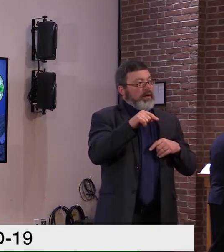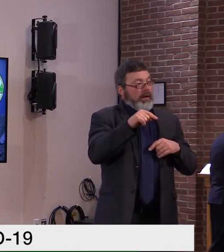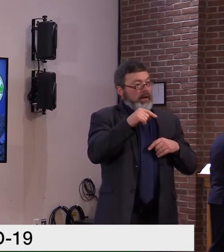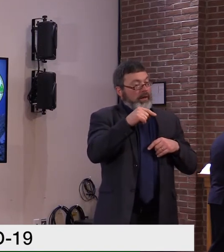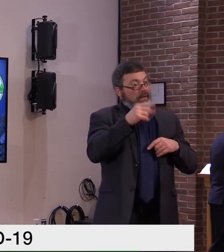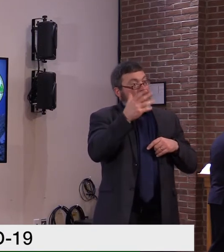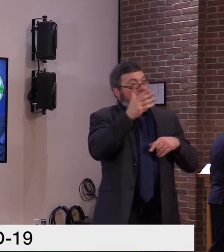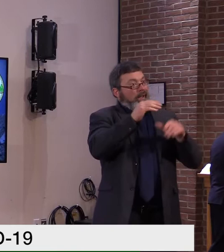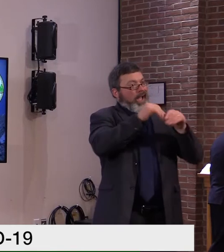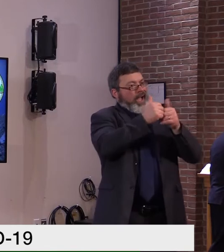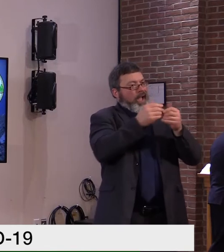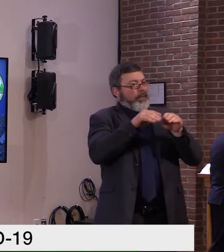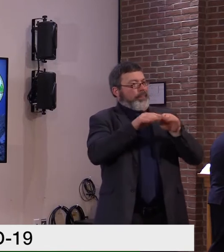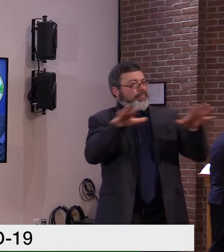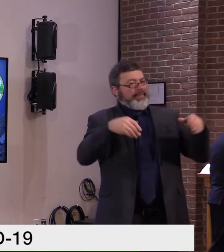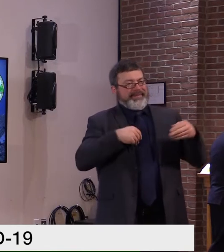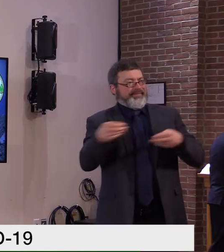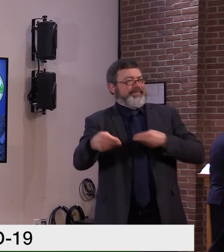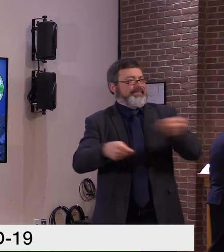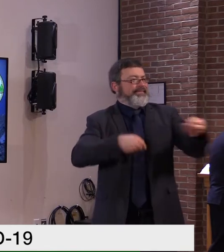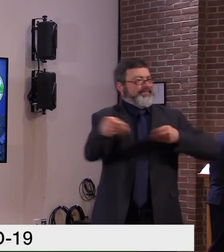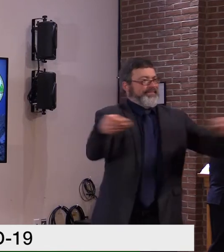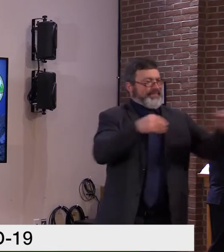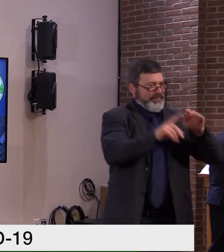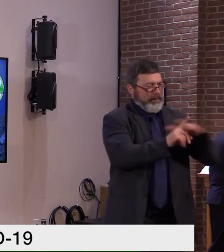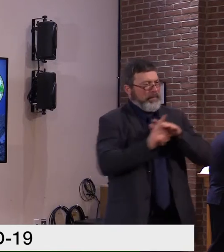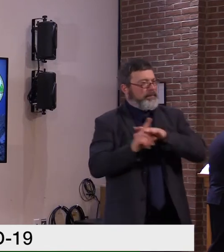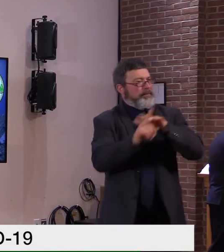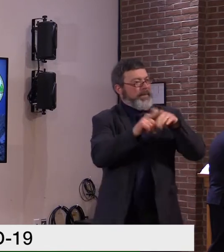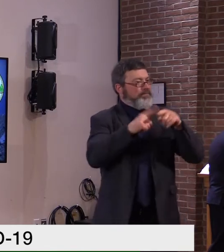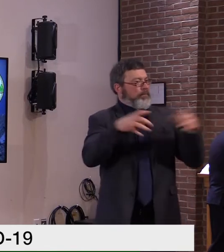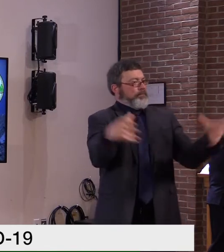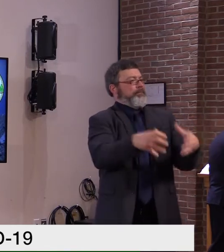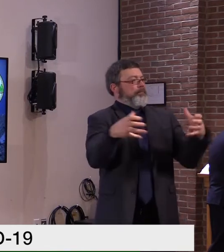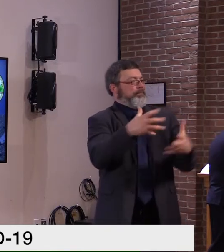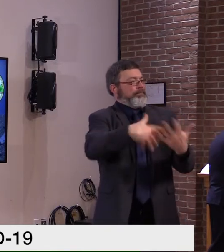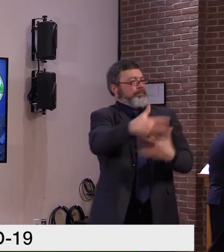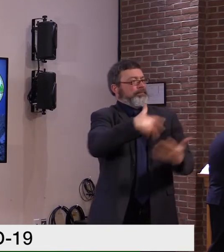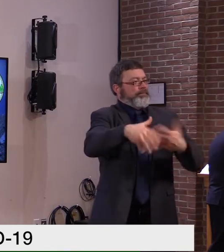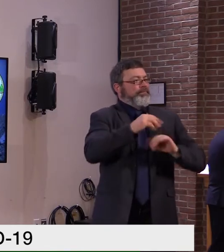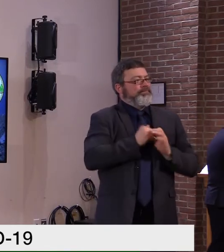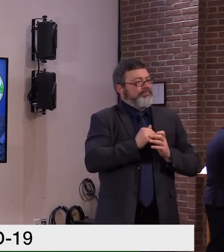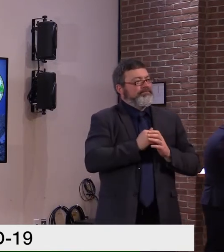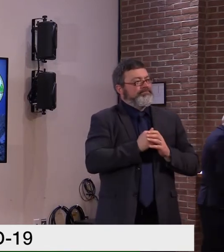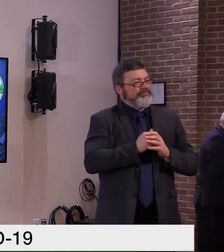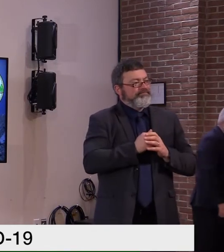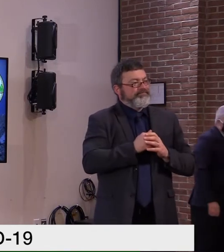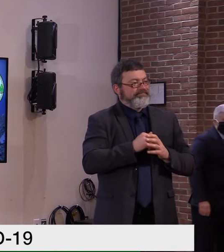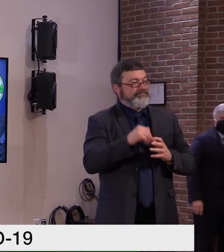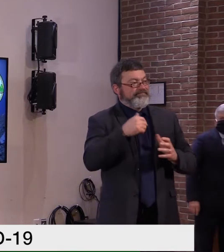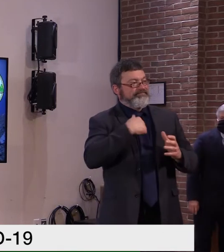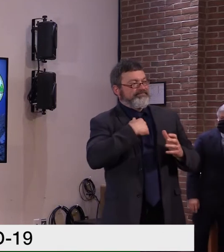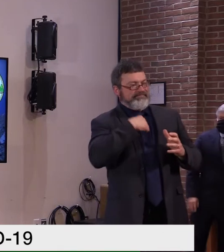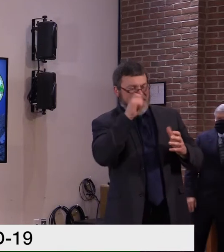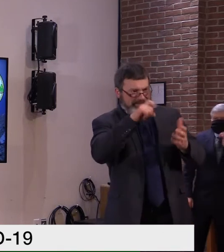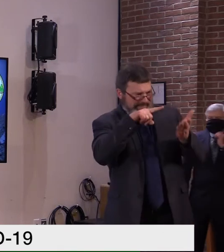in facilities we need to investigate, and sometimes leading to outbreaks. Our contact tracers are doing incredibly